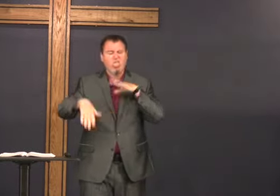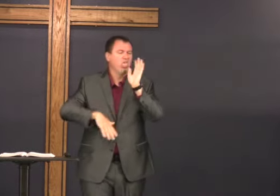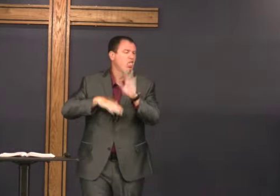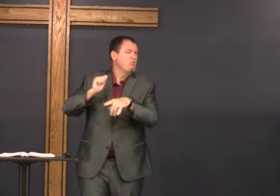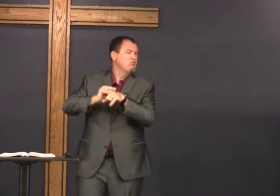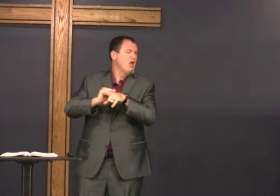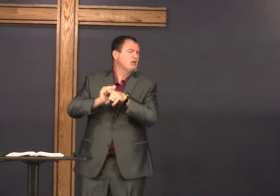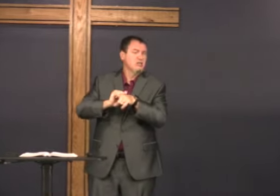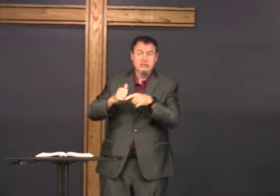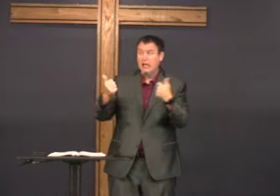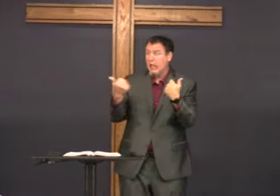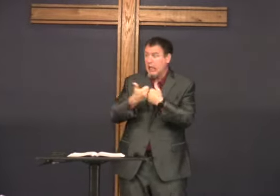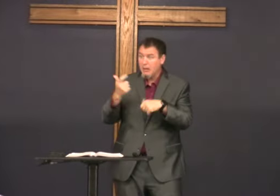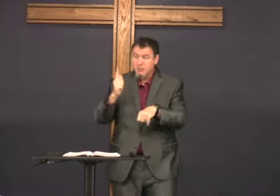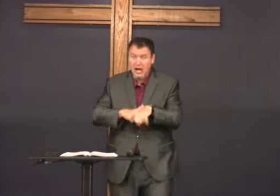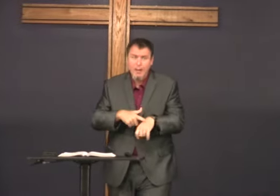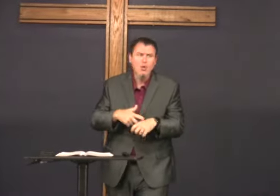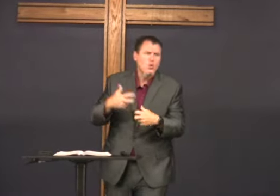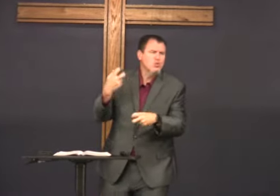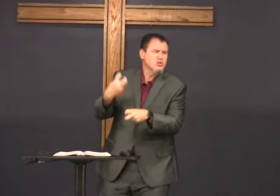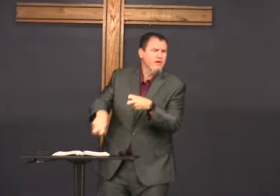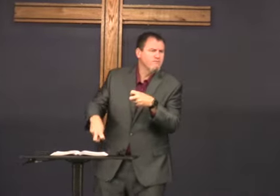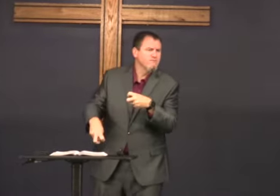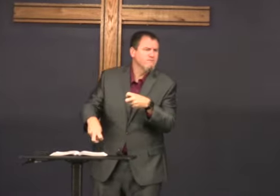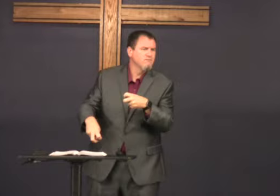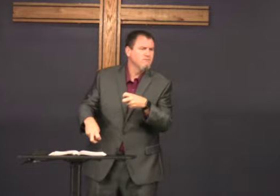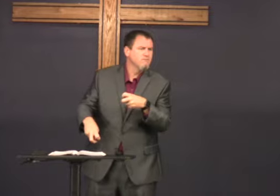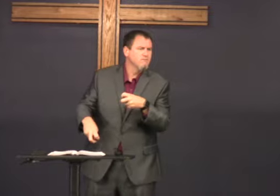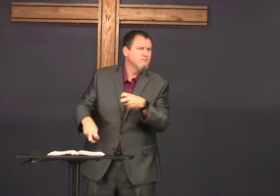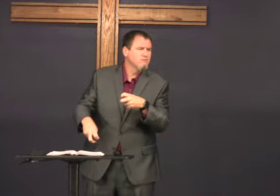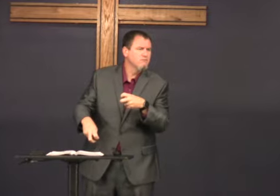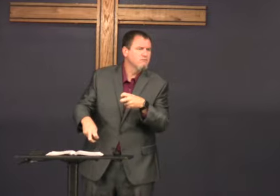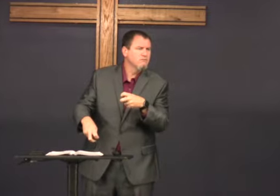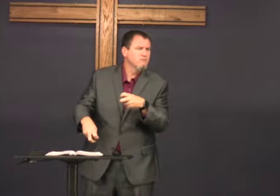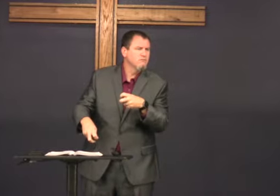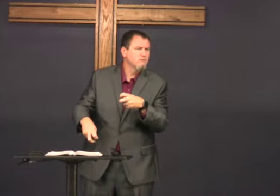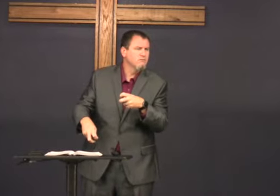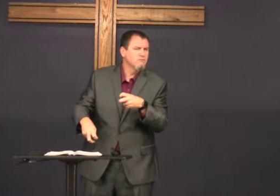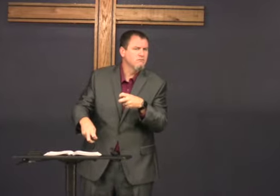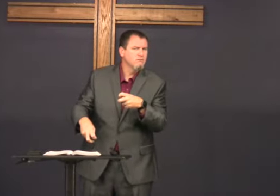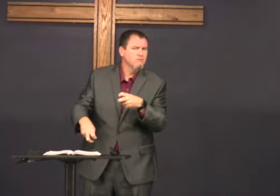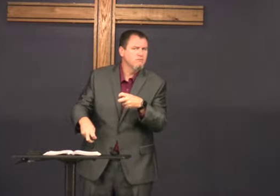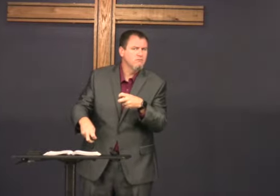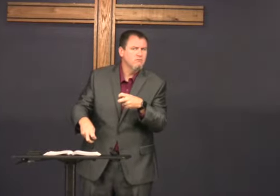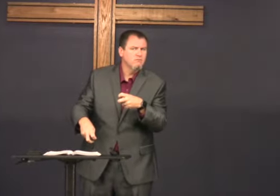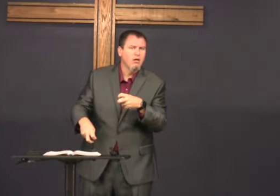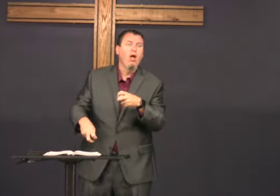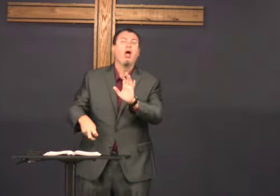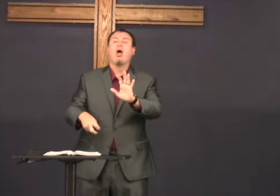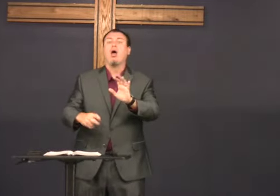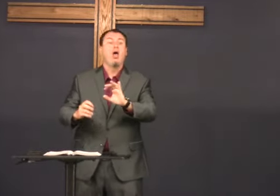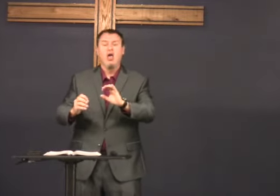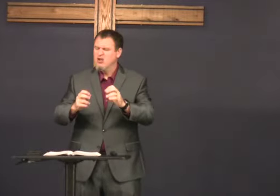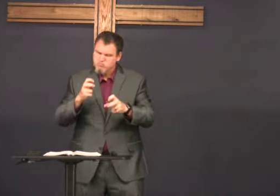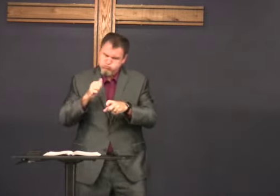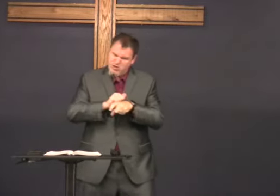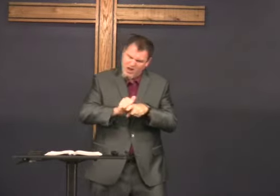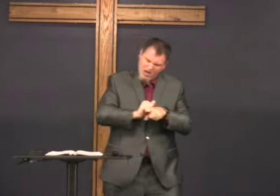If you're in a competition, from practice, it's going to be a tougher